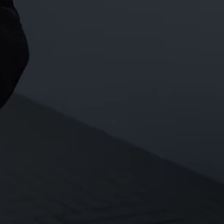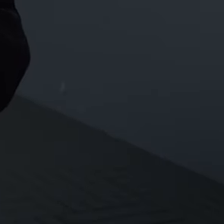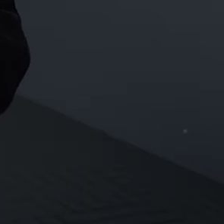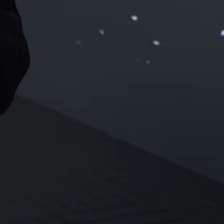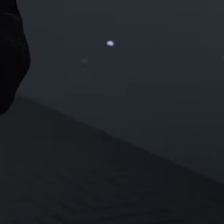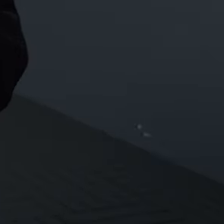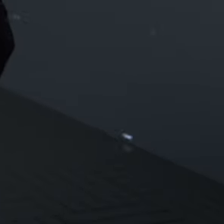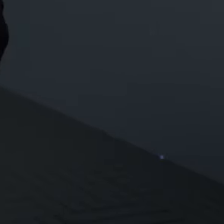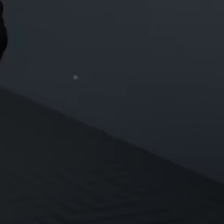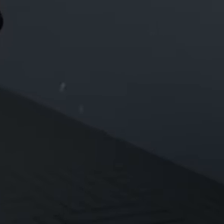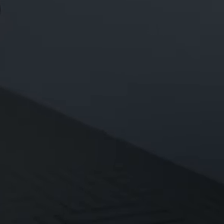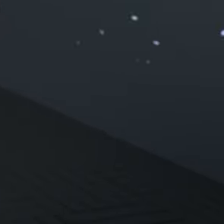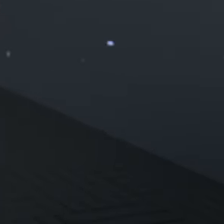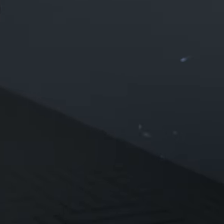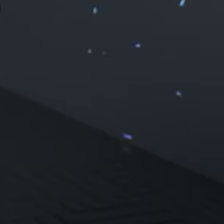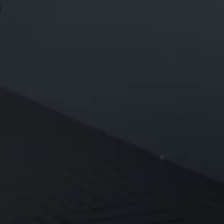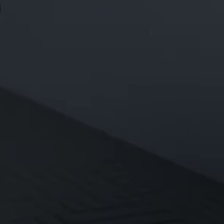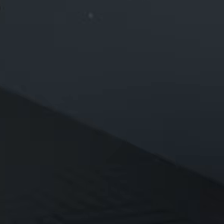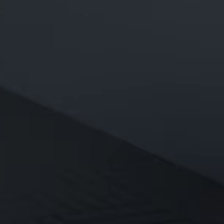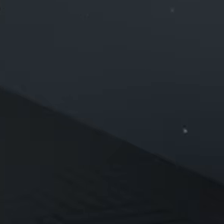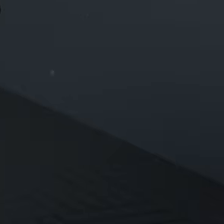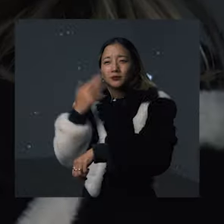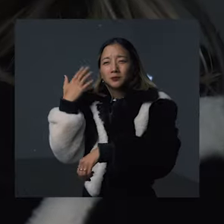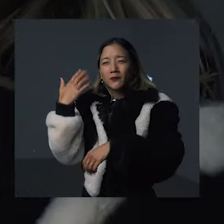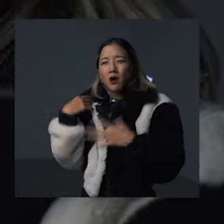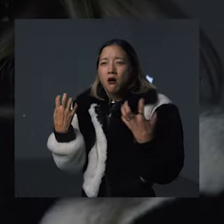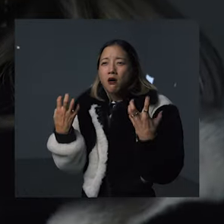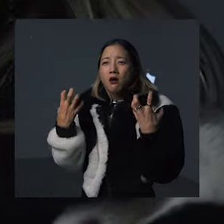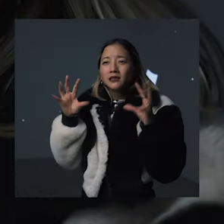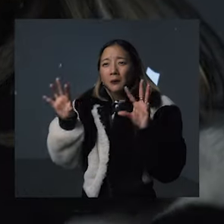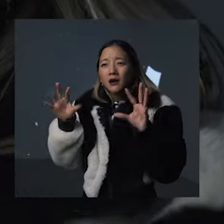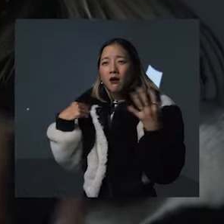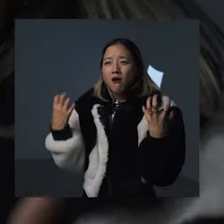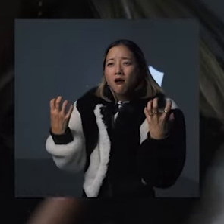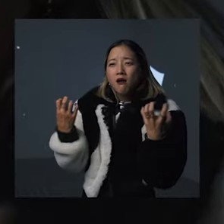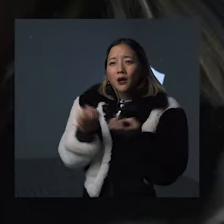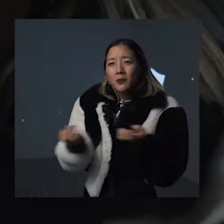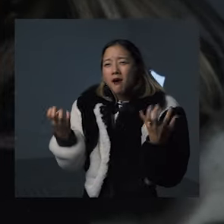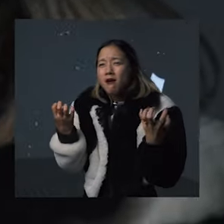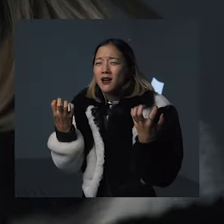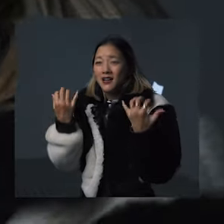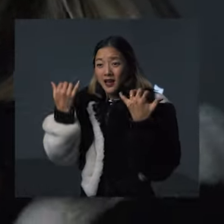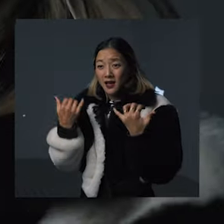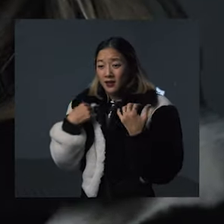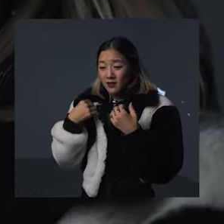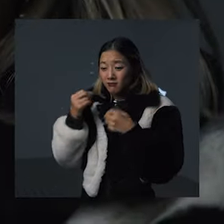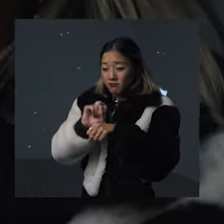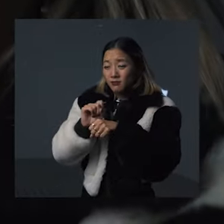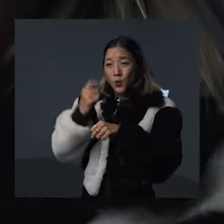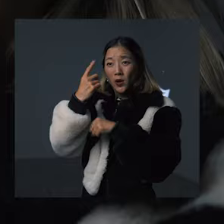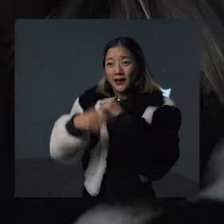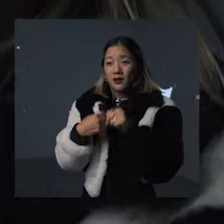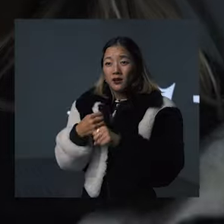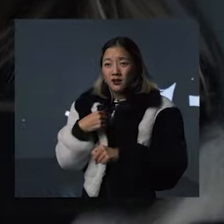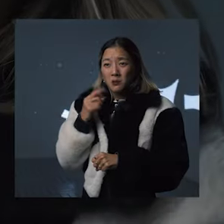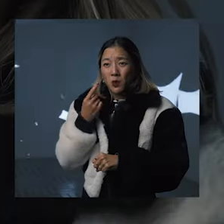person, that's kind of what everyone thinks we'd like. So I was able to kind of scratch my itch, if you will. I always wanted